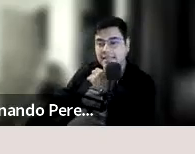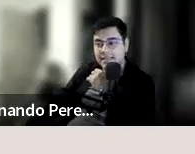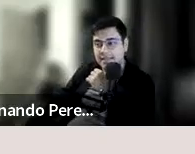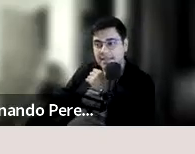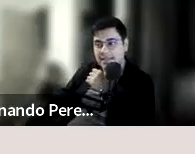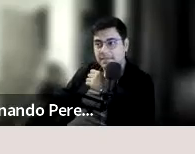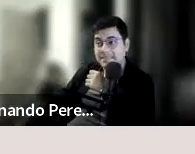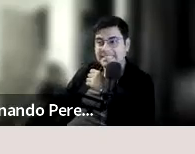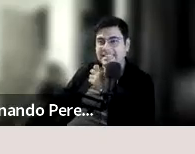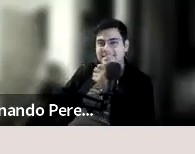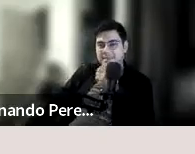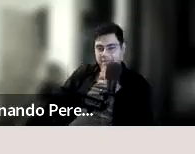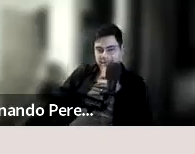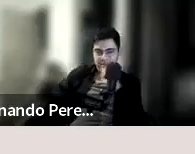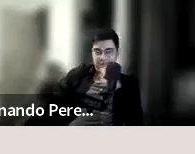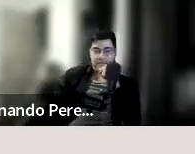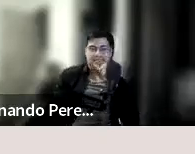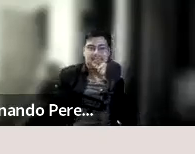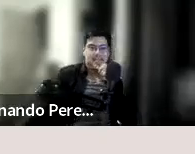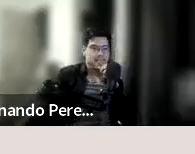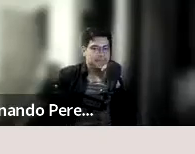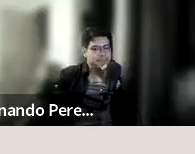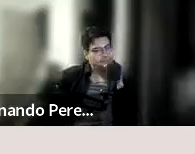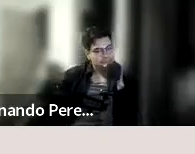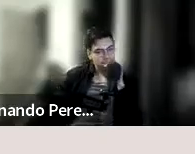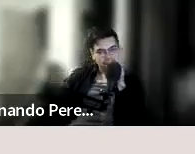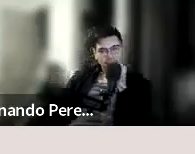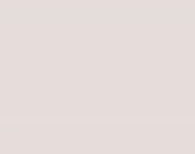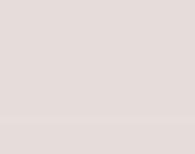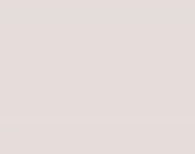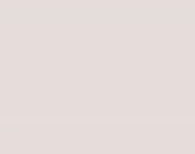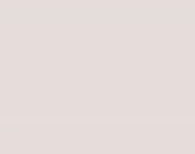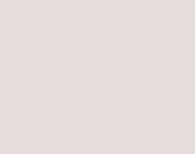Alexa, pasaste el examen. You passed the exam. I'm very great.